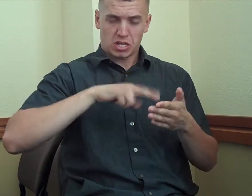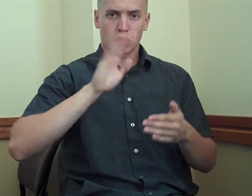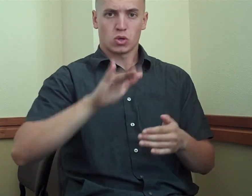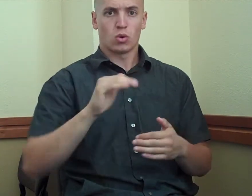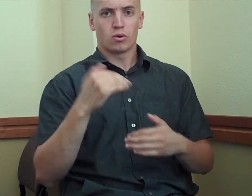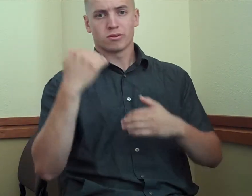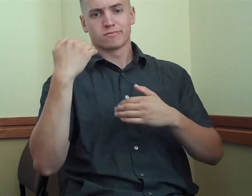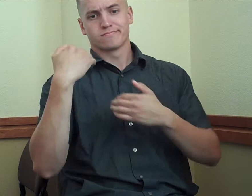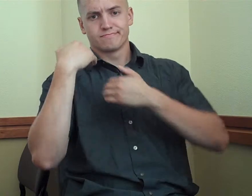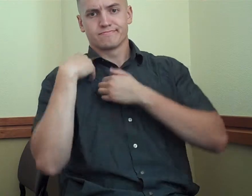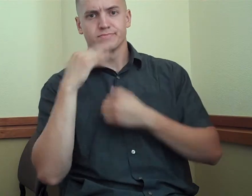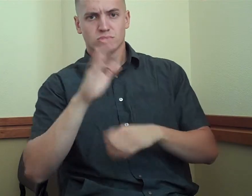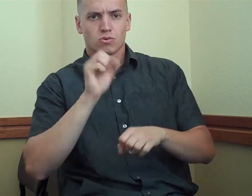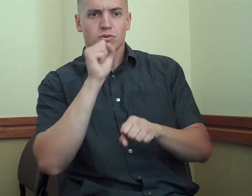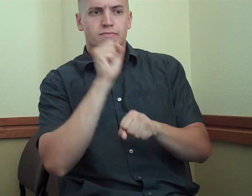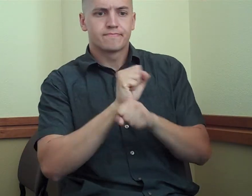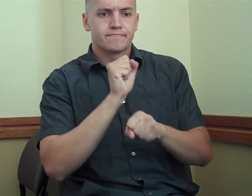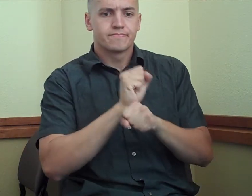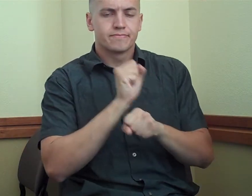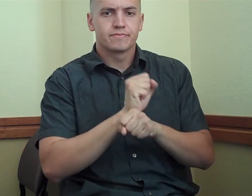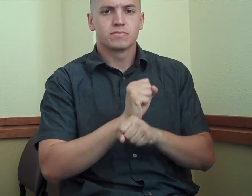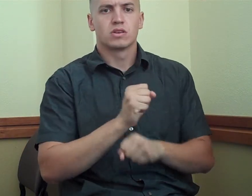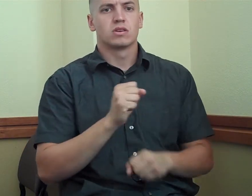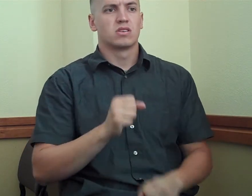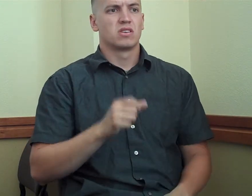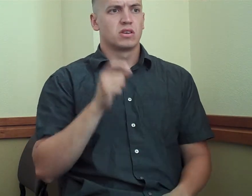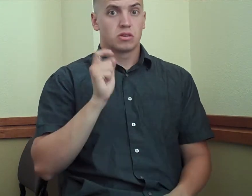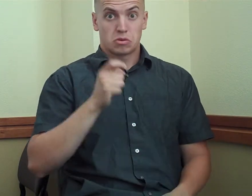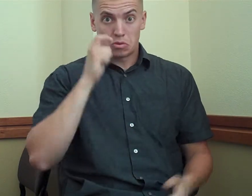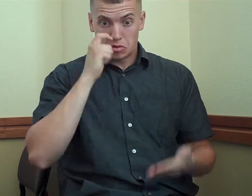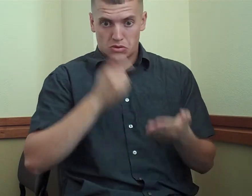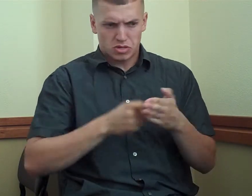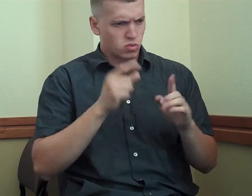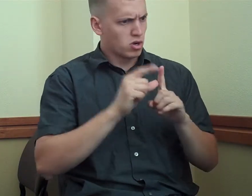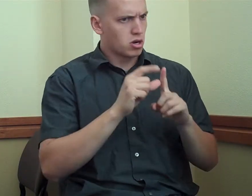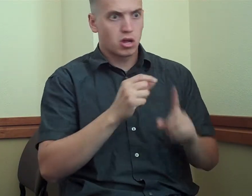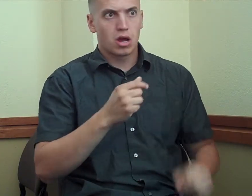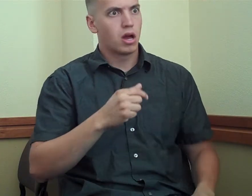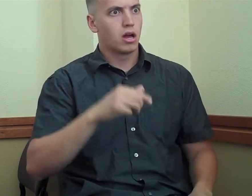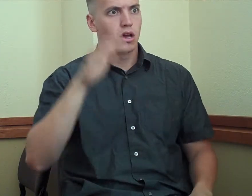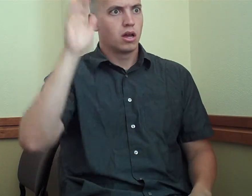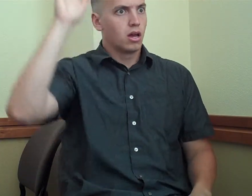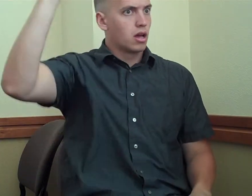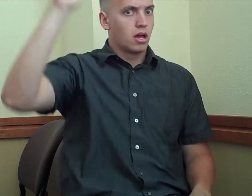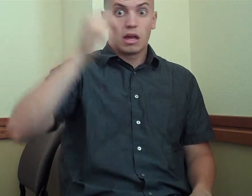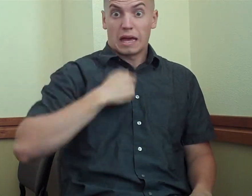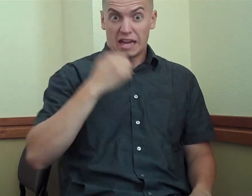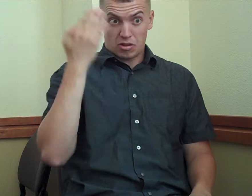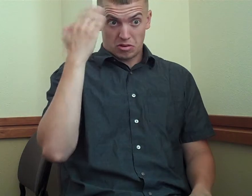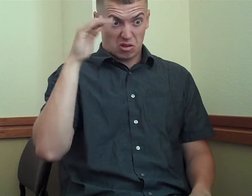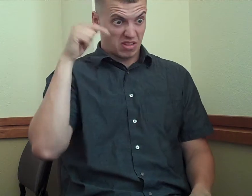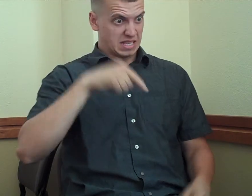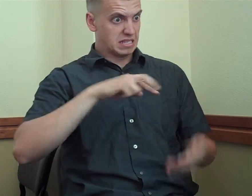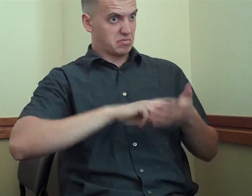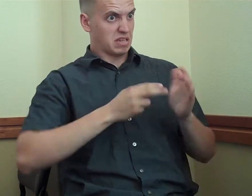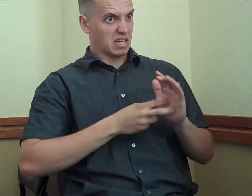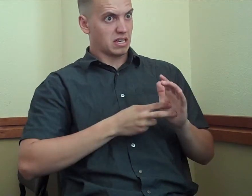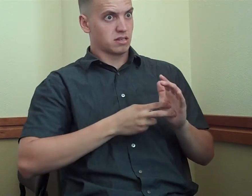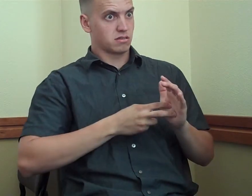is going to be to notice when you hear a word you don't know and tell me, what does that word mean? And then we're going to use some